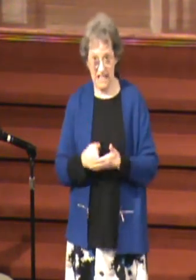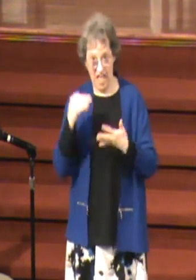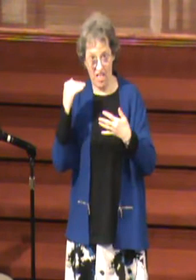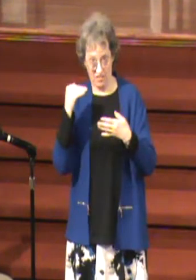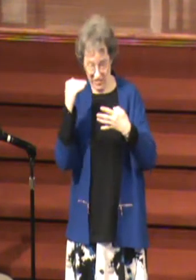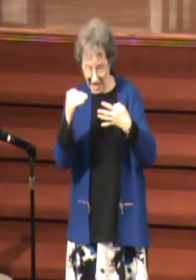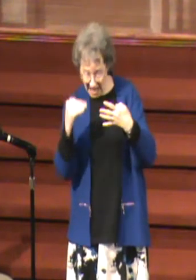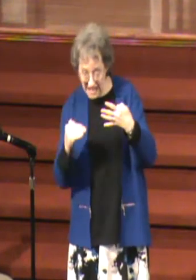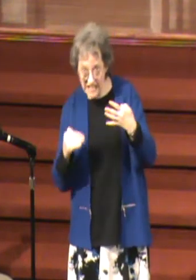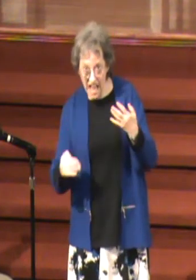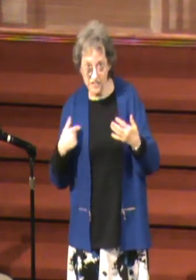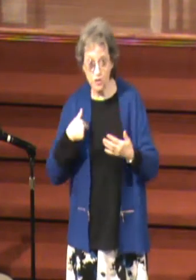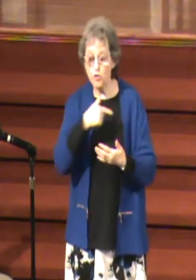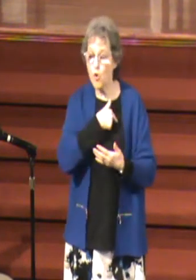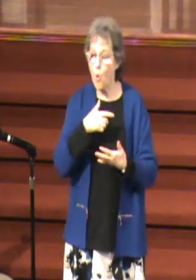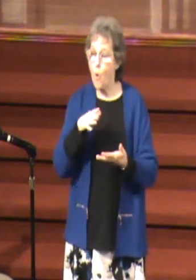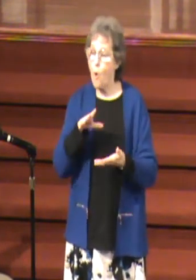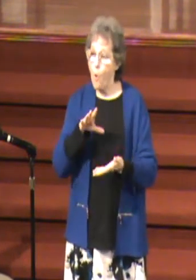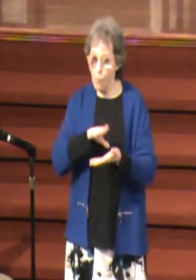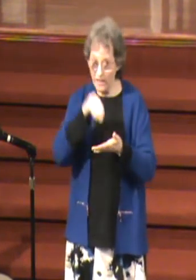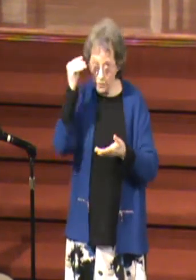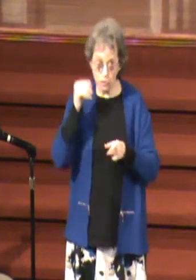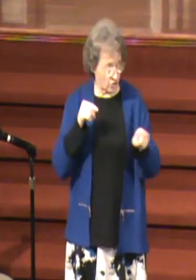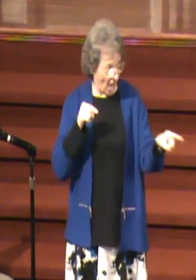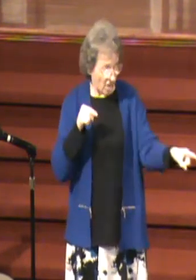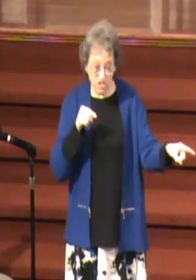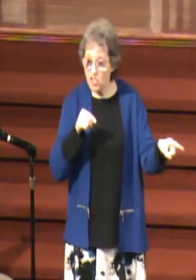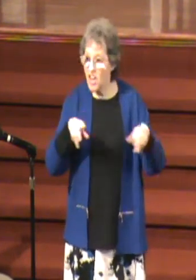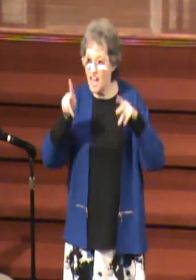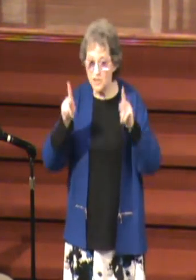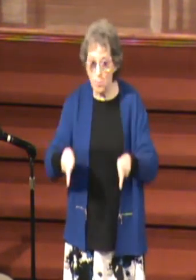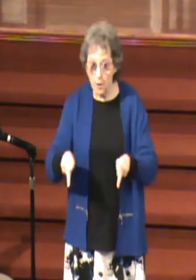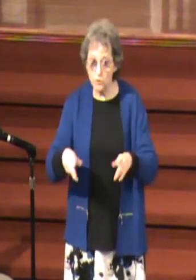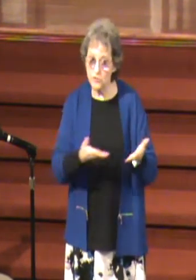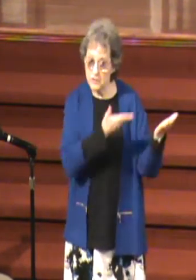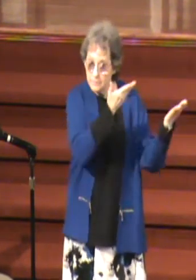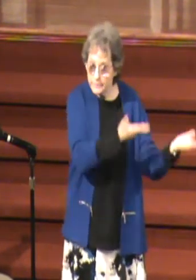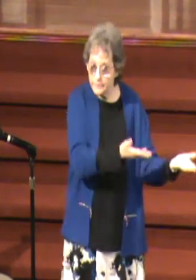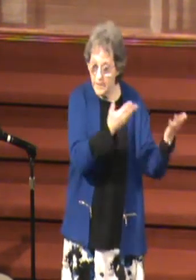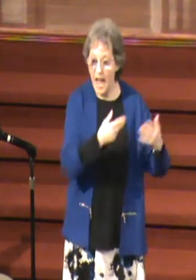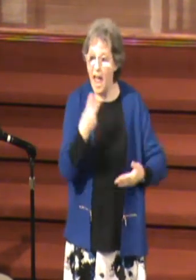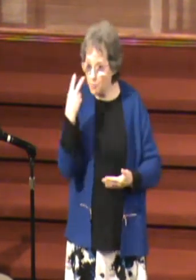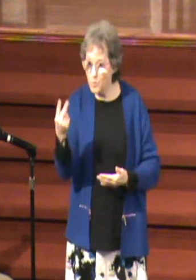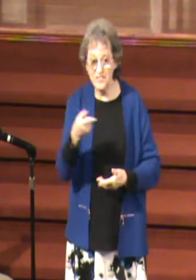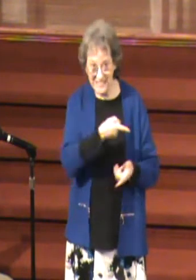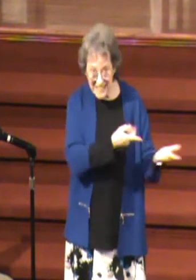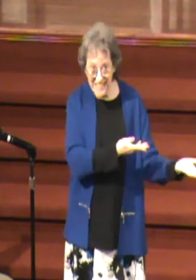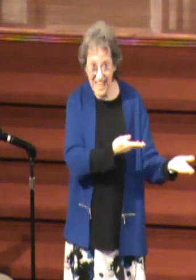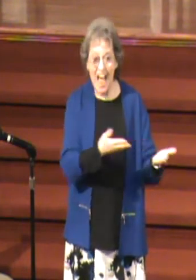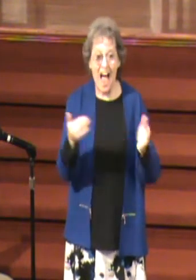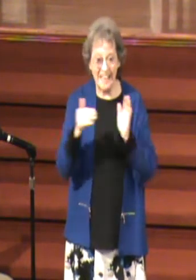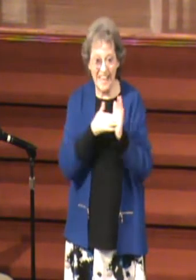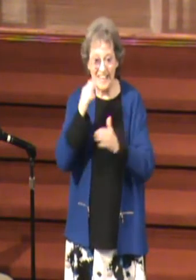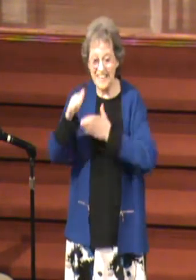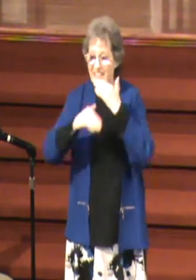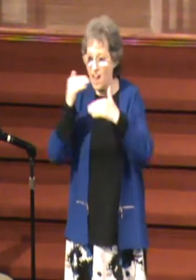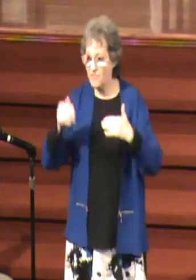she was as a person here, and who we will once again see again in heaven. We read earlier from the book of John,